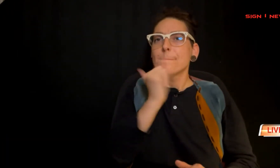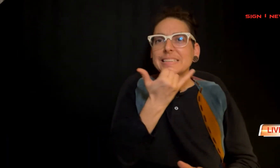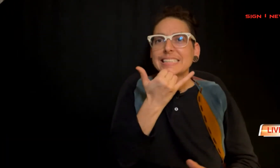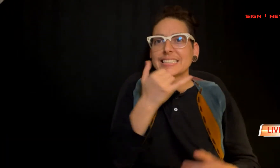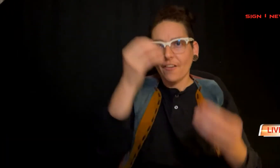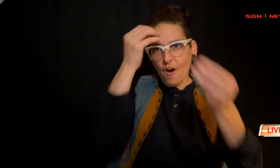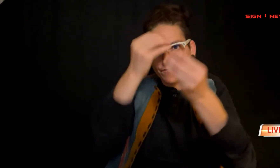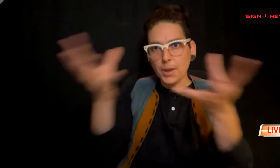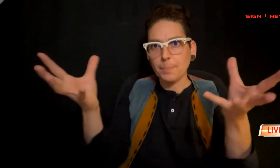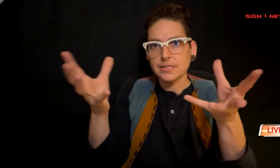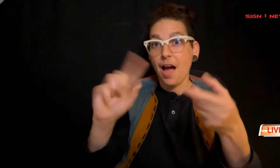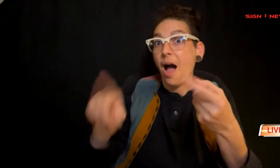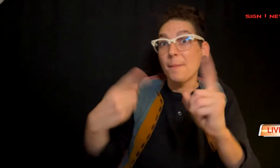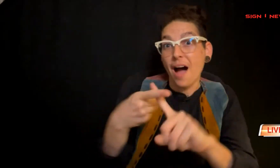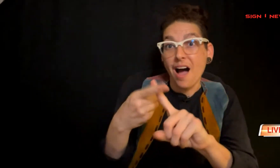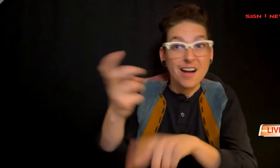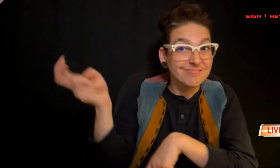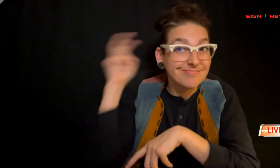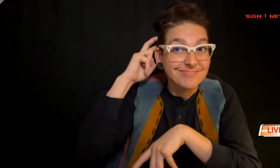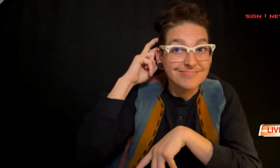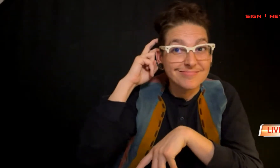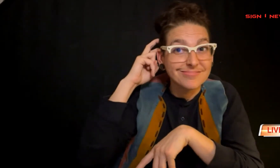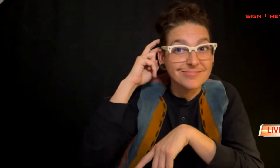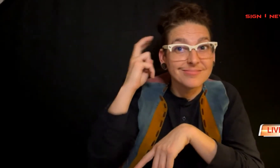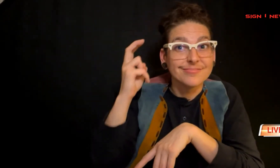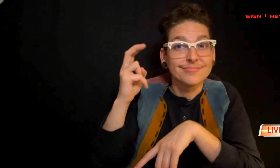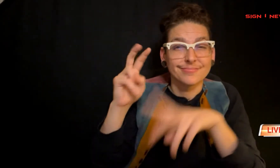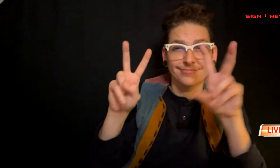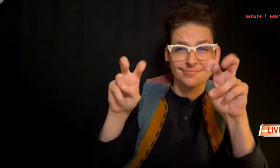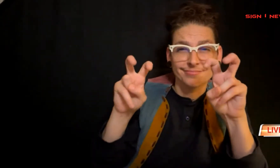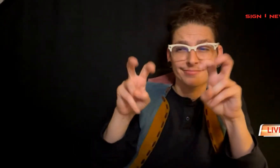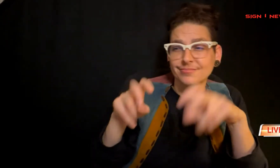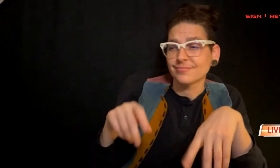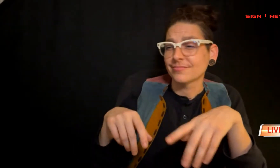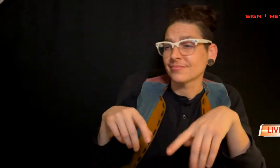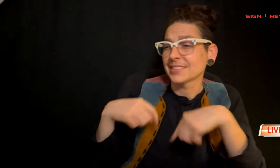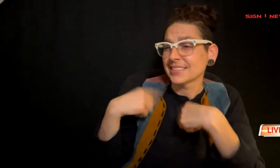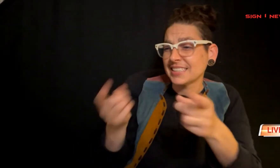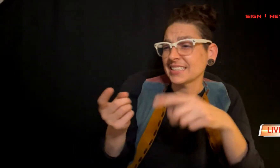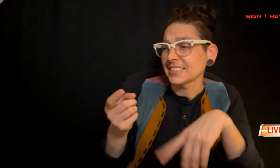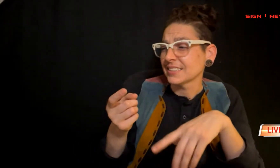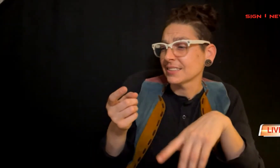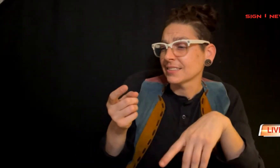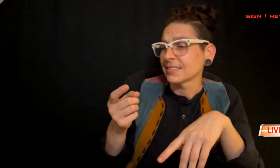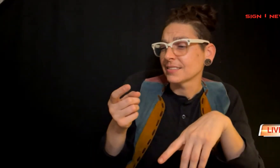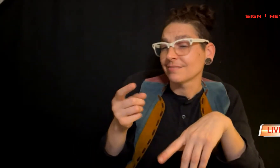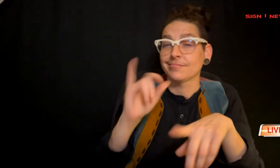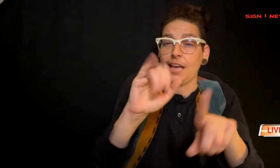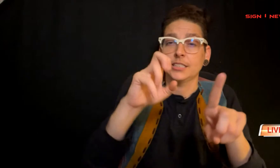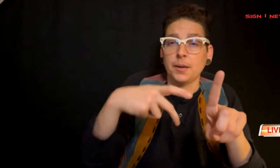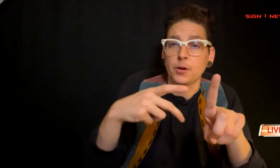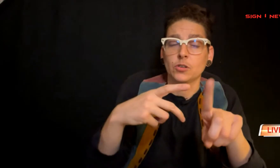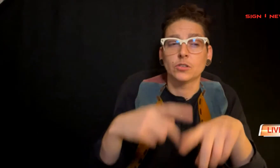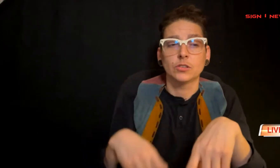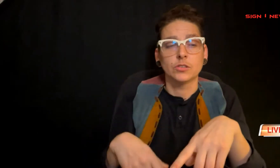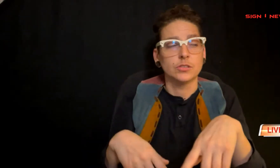it was misinformed information about the cochlear.